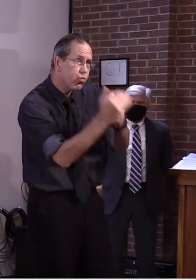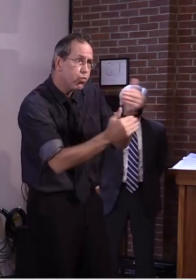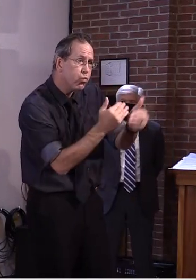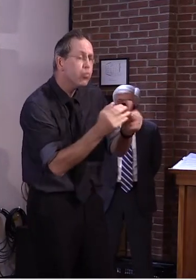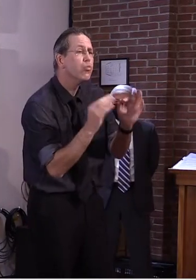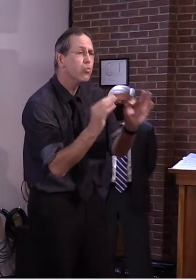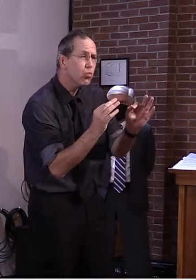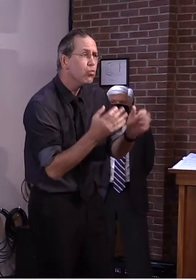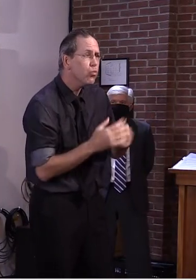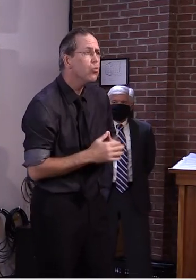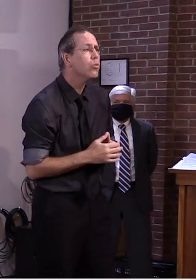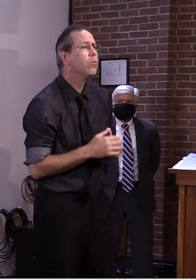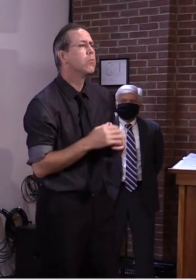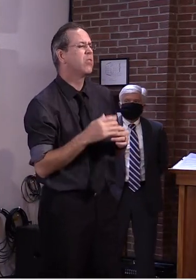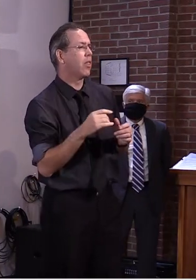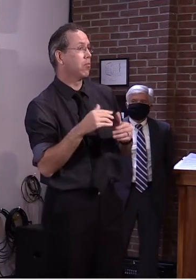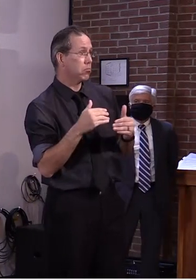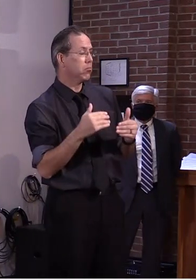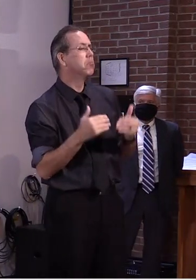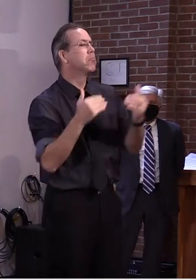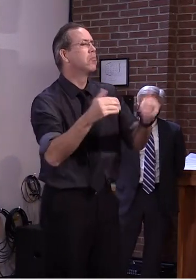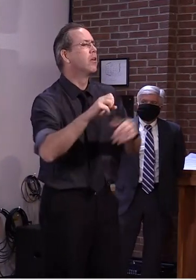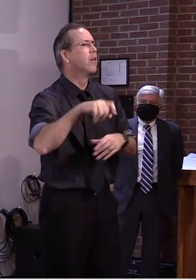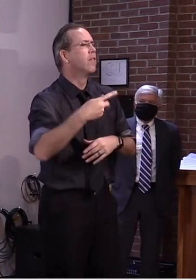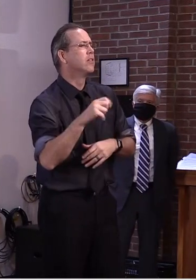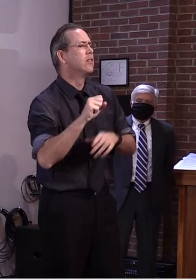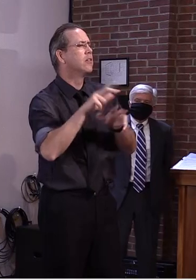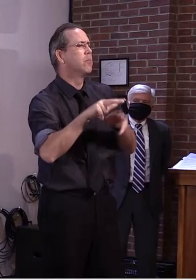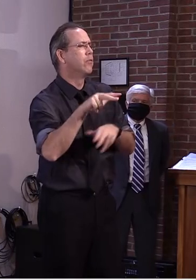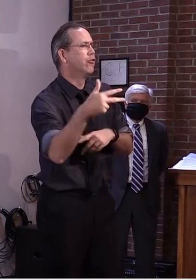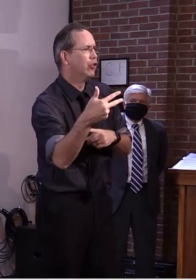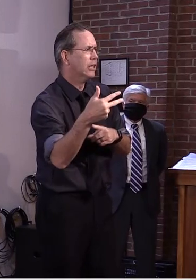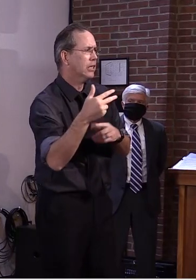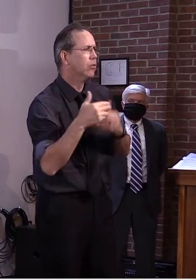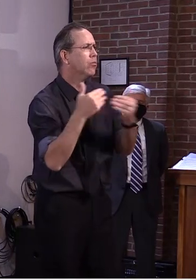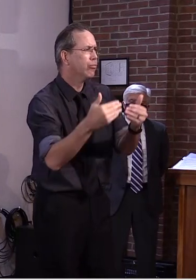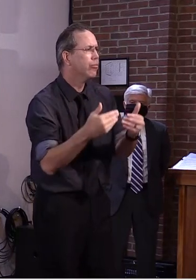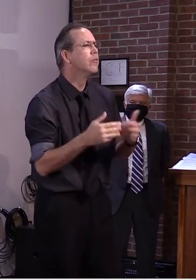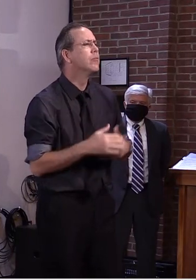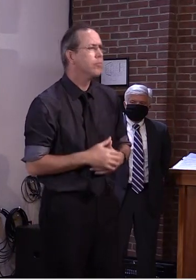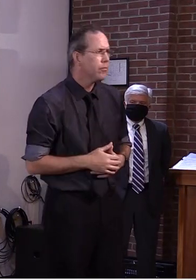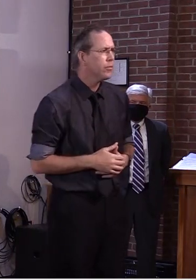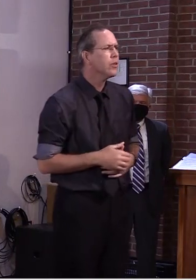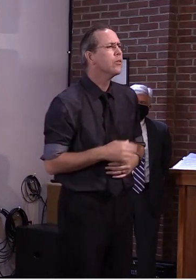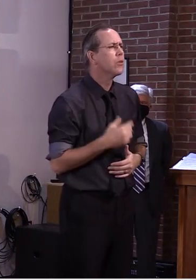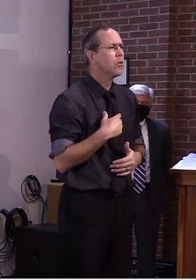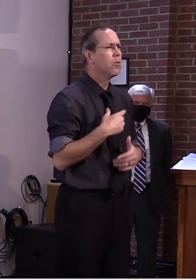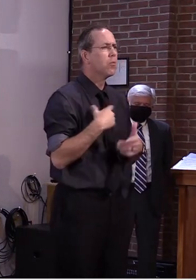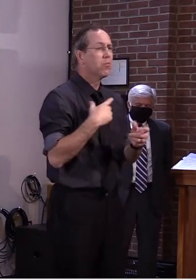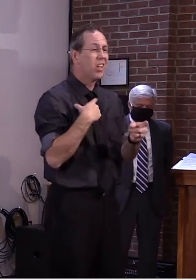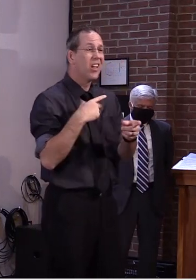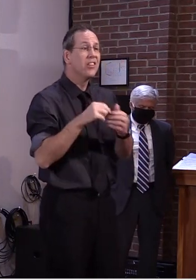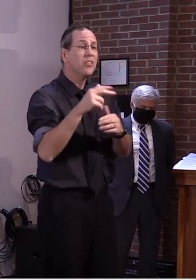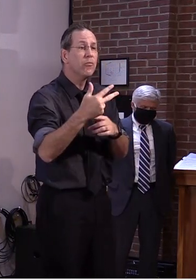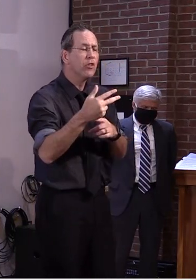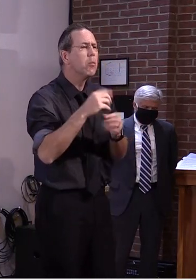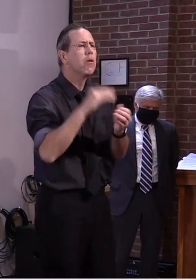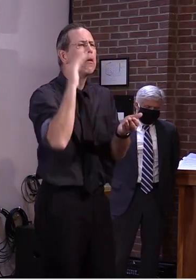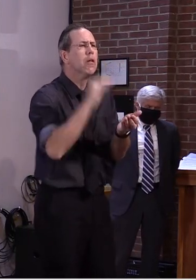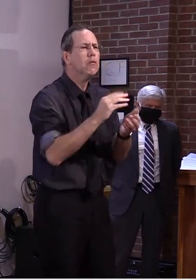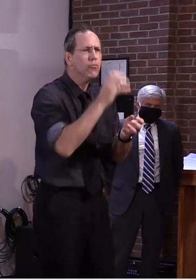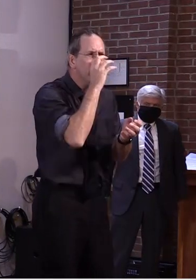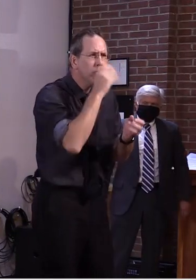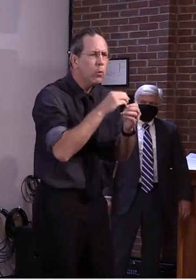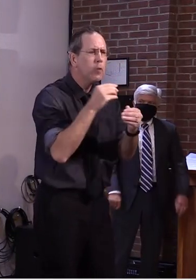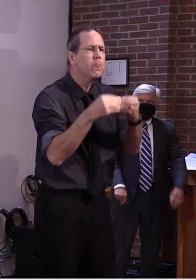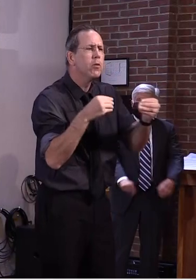follow less stringent requirements when implementing in-person instruction. If we can make the transition to step 3 in a few weeks, I